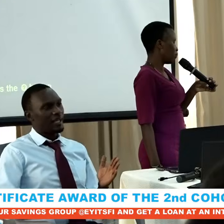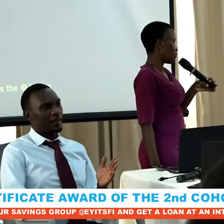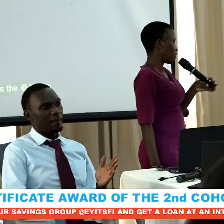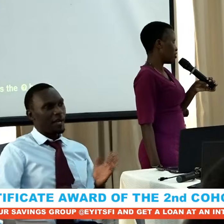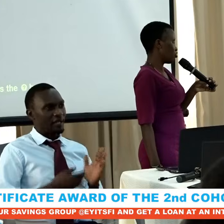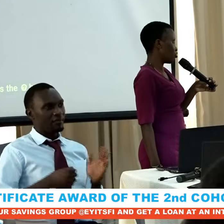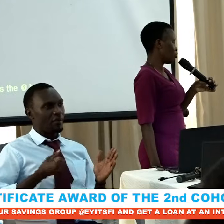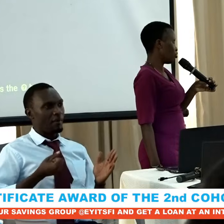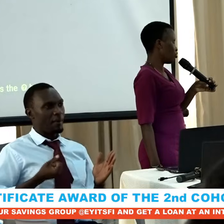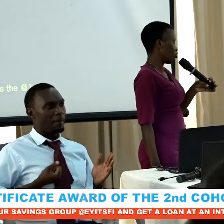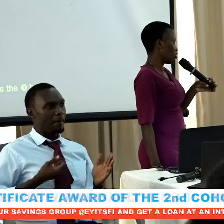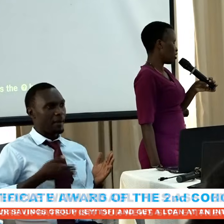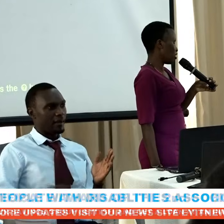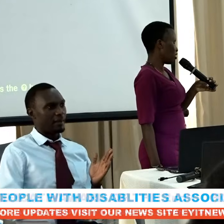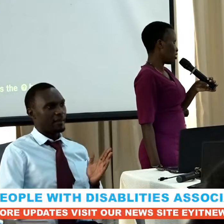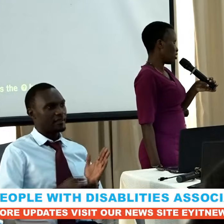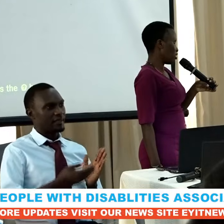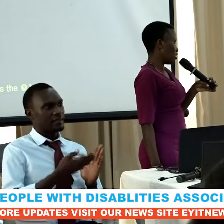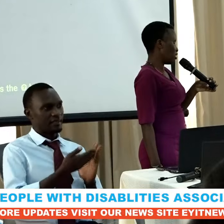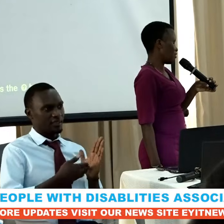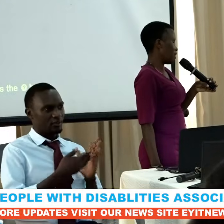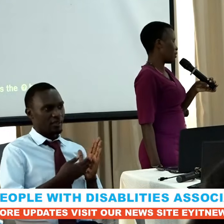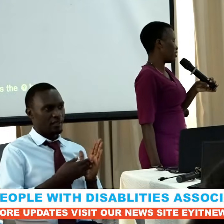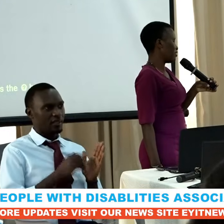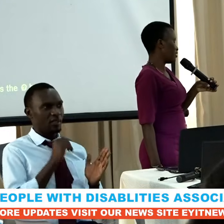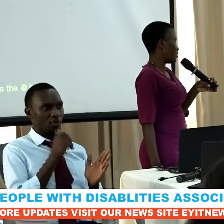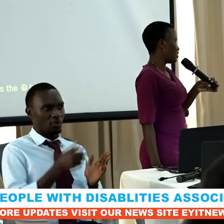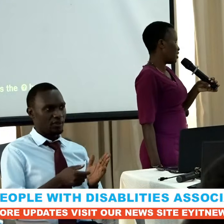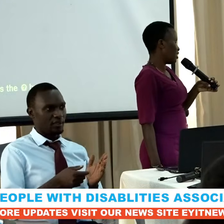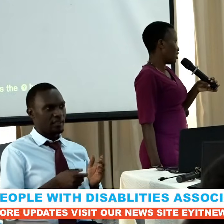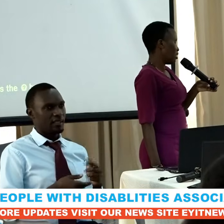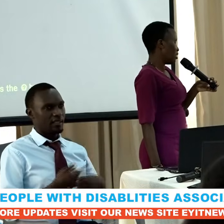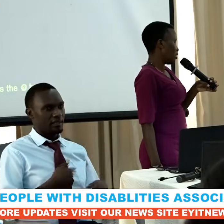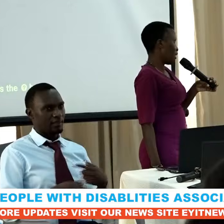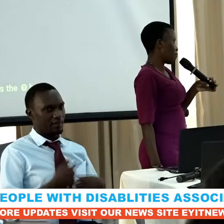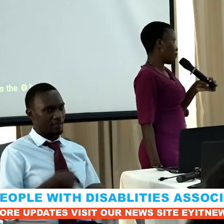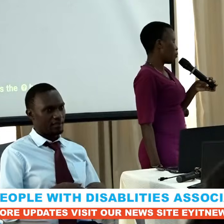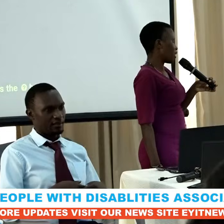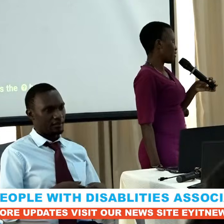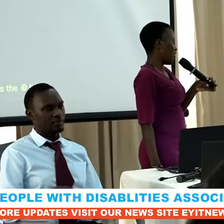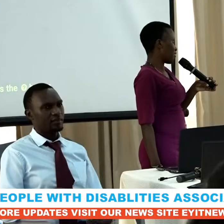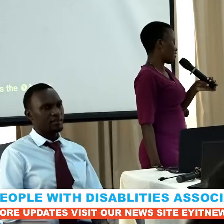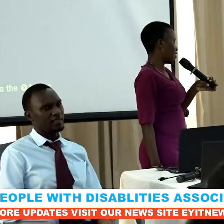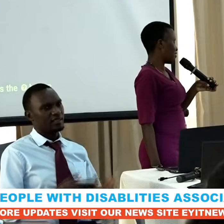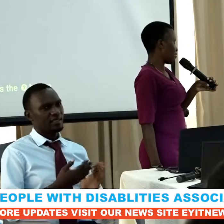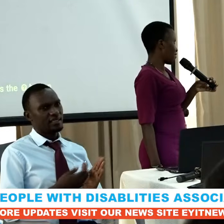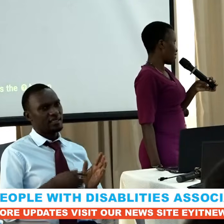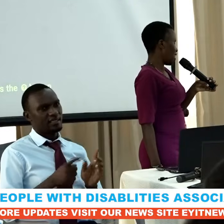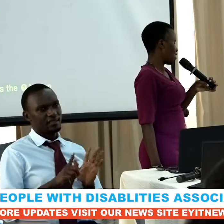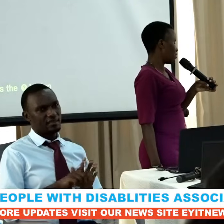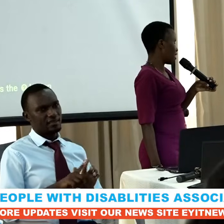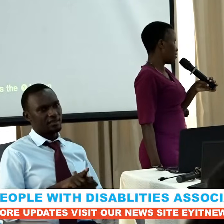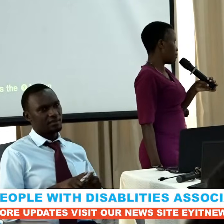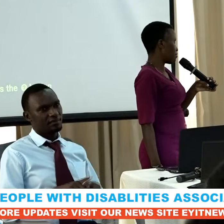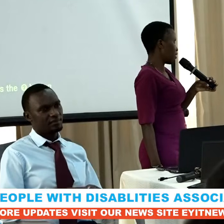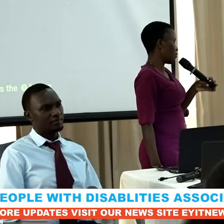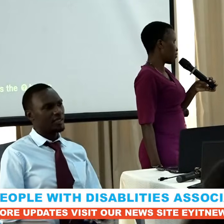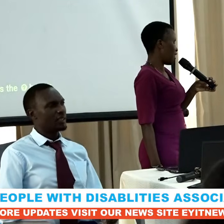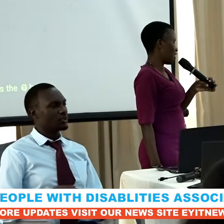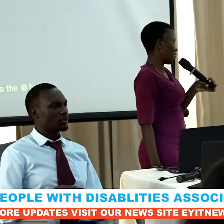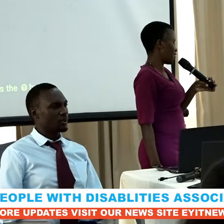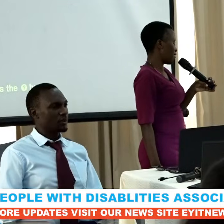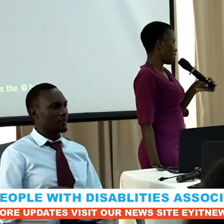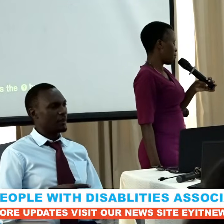now, it is not a disability. There are people who get accidents and regard